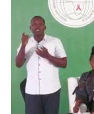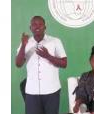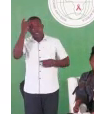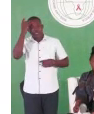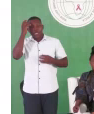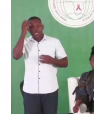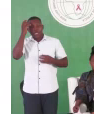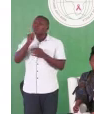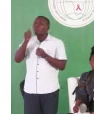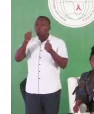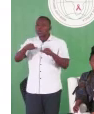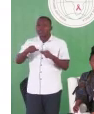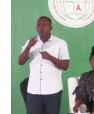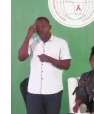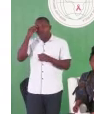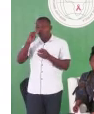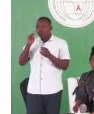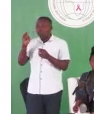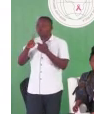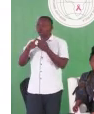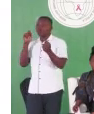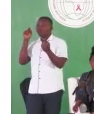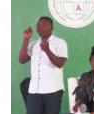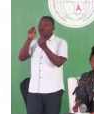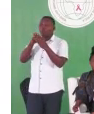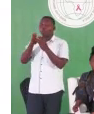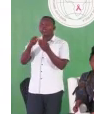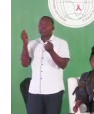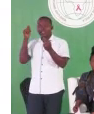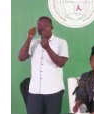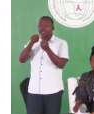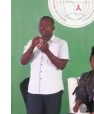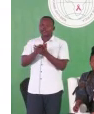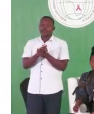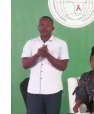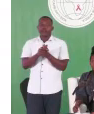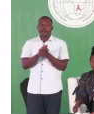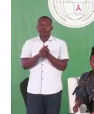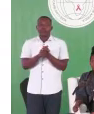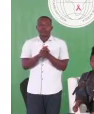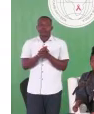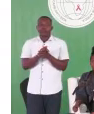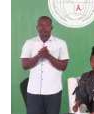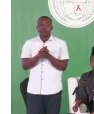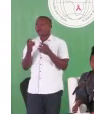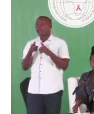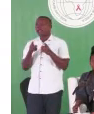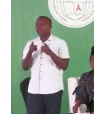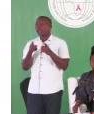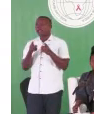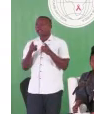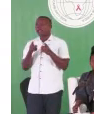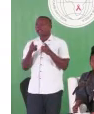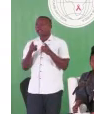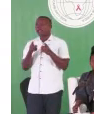get to those very stringent targets we talked about in the previous slide. Once a country has a maternal